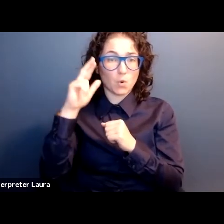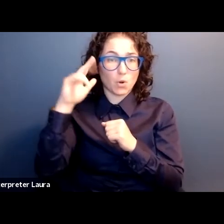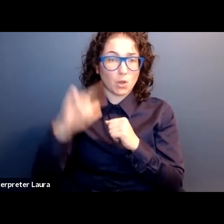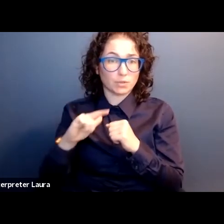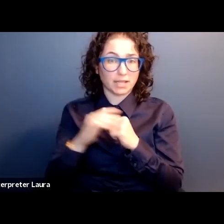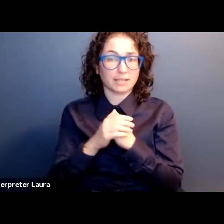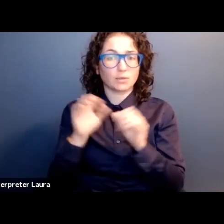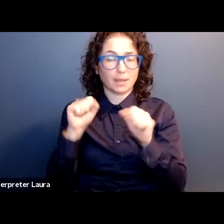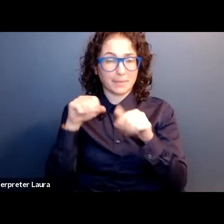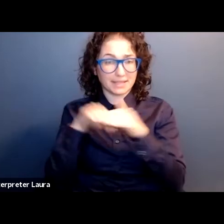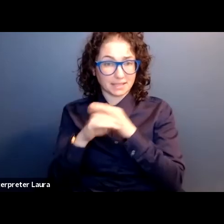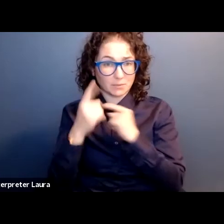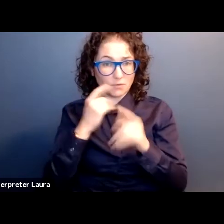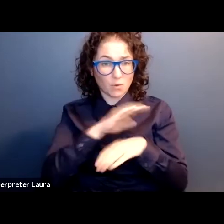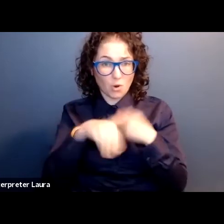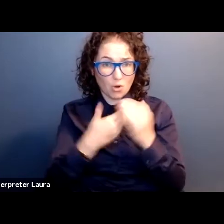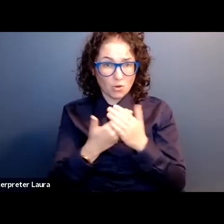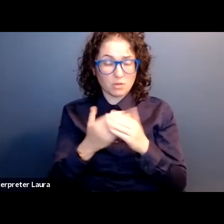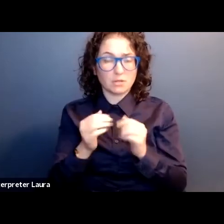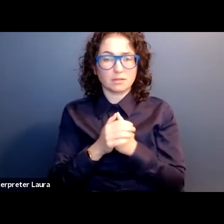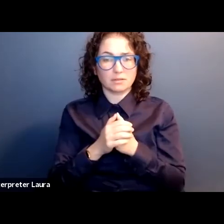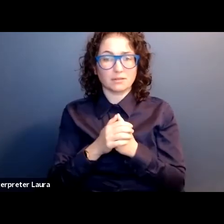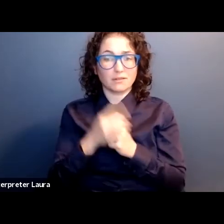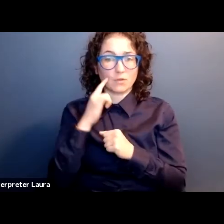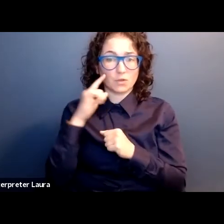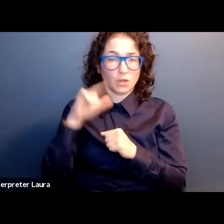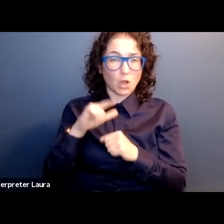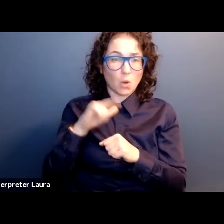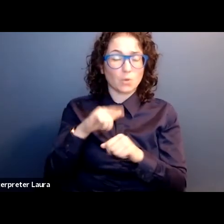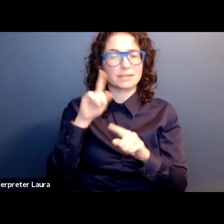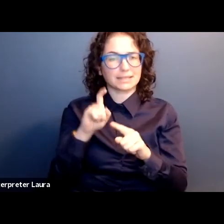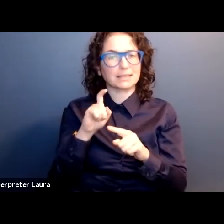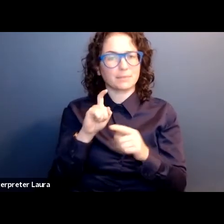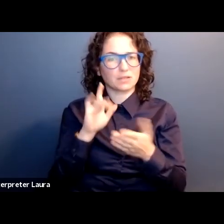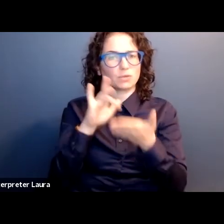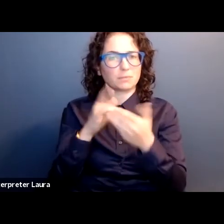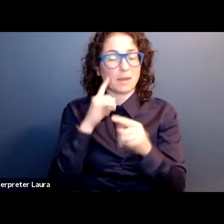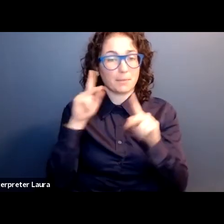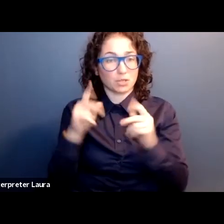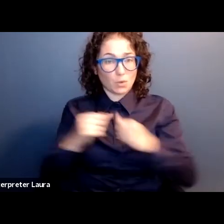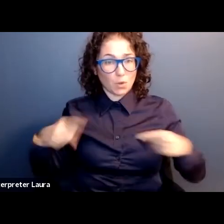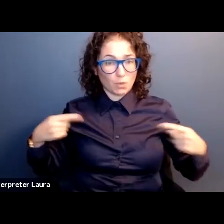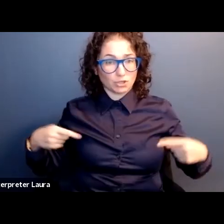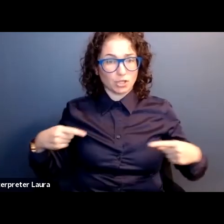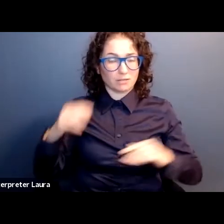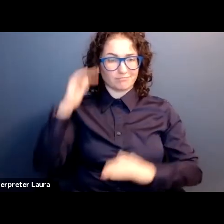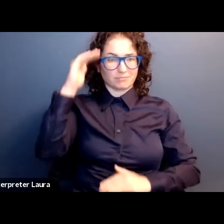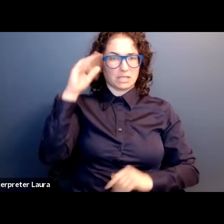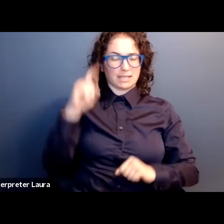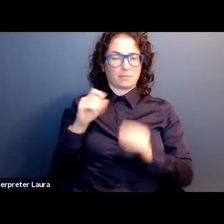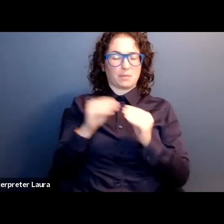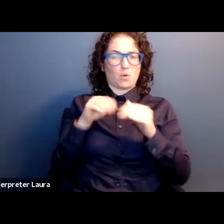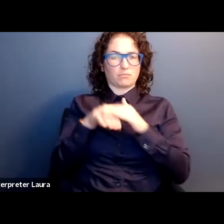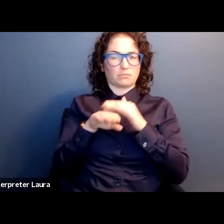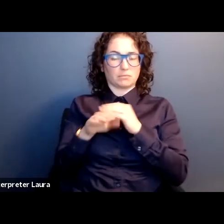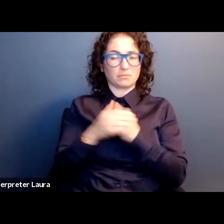be accessible for all. So lower side reachable by the wheelchair user. However,